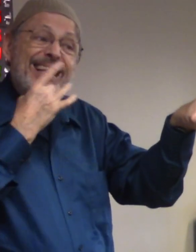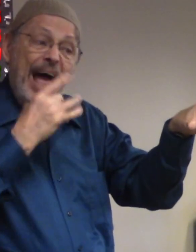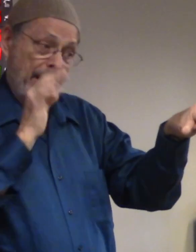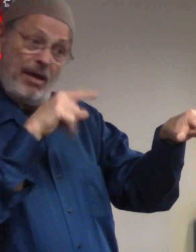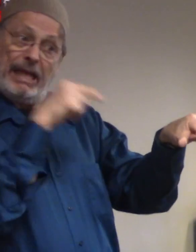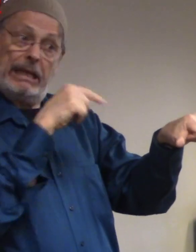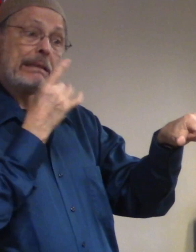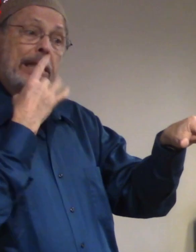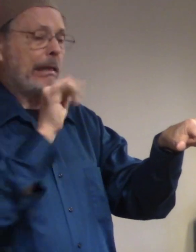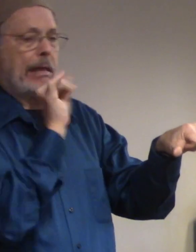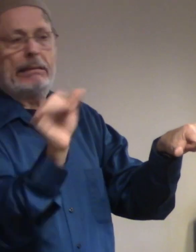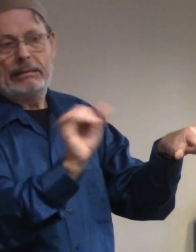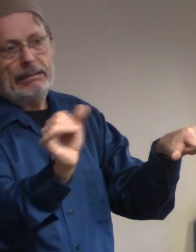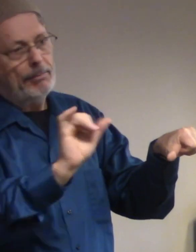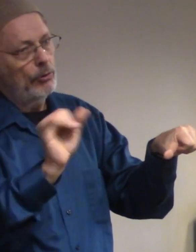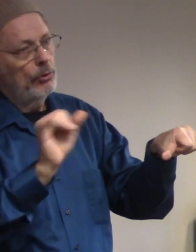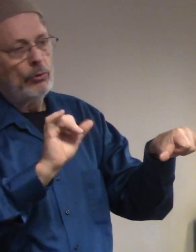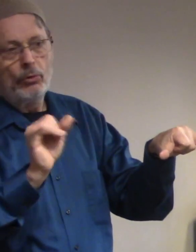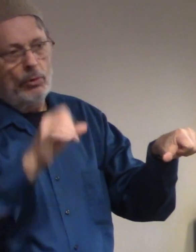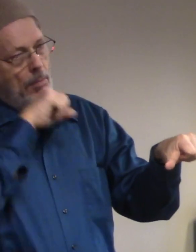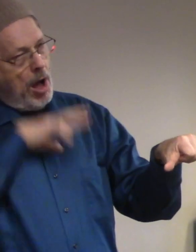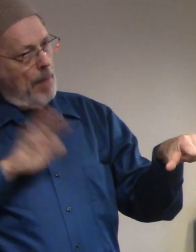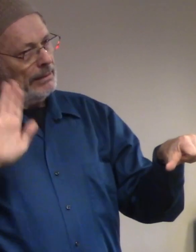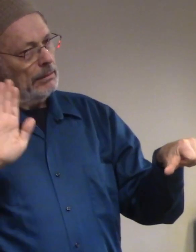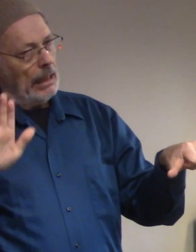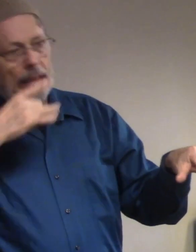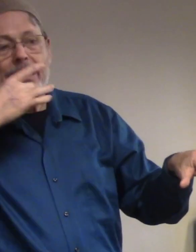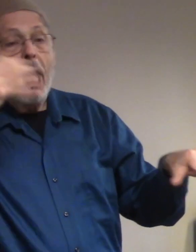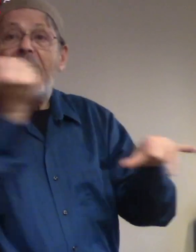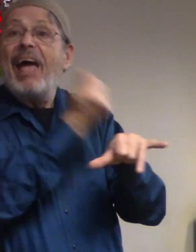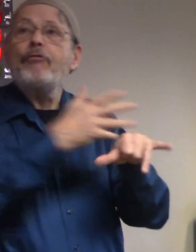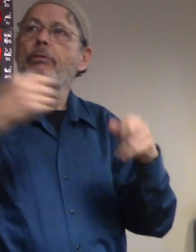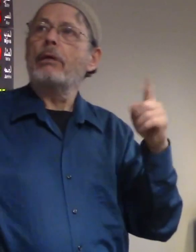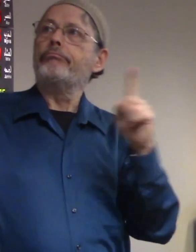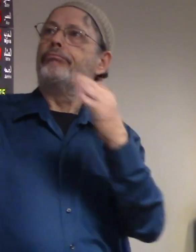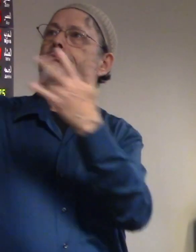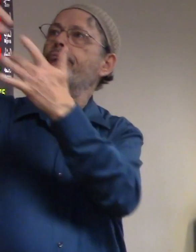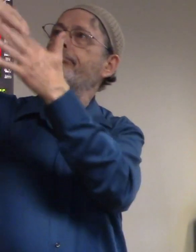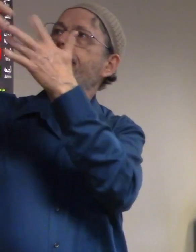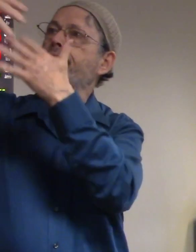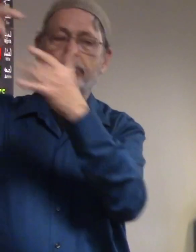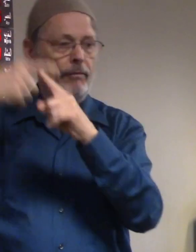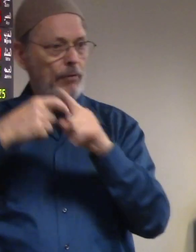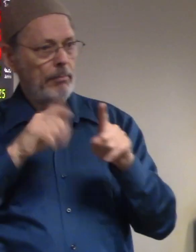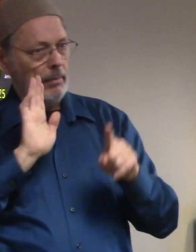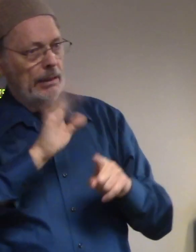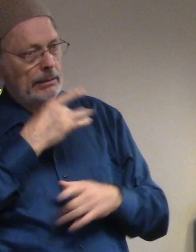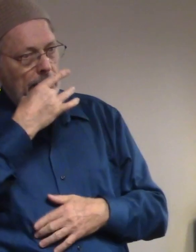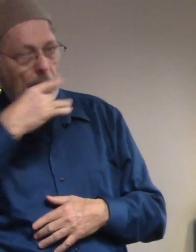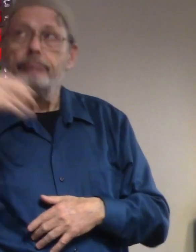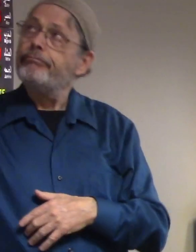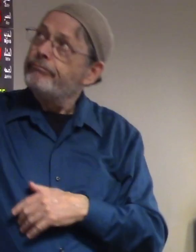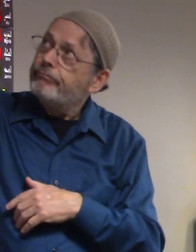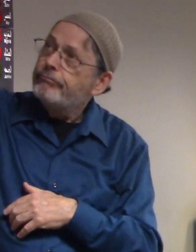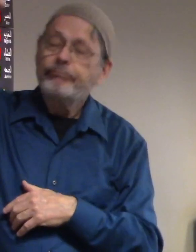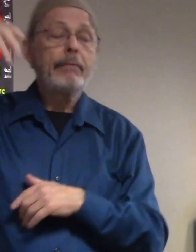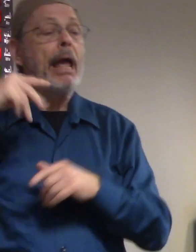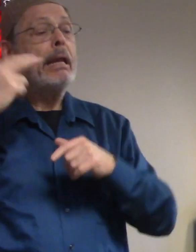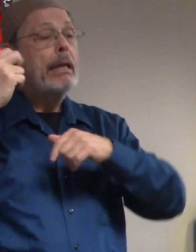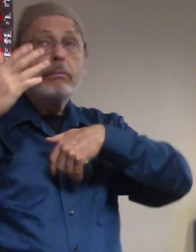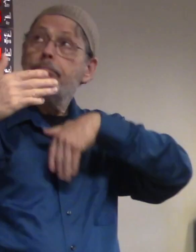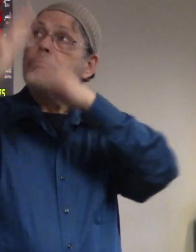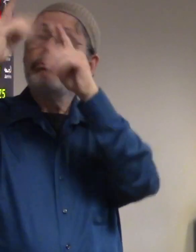alayhi salam is not like the light of the Prophet sallallahu alayhi wasallam, where everything gets that light from him sallallahu alayhi wasallam. And he comes before Allah